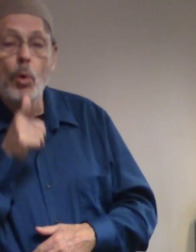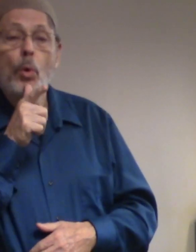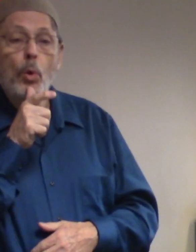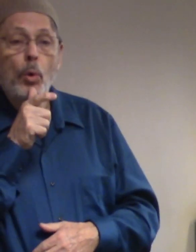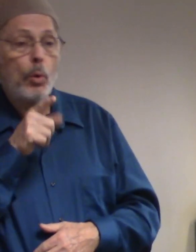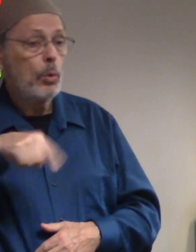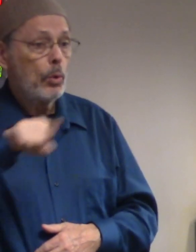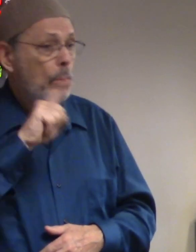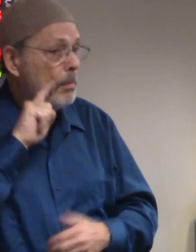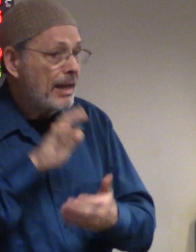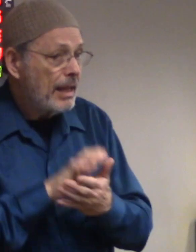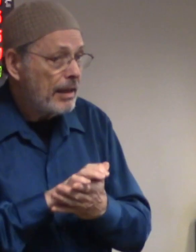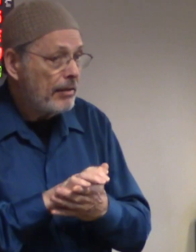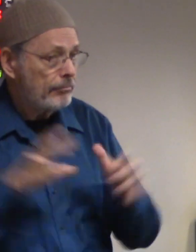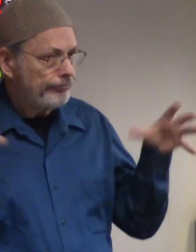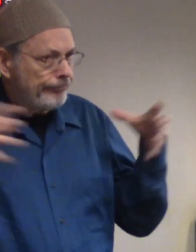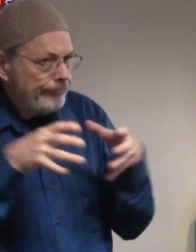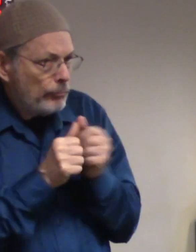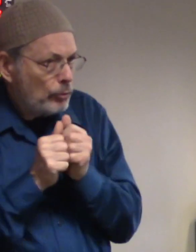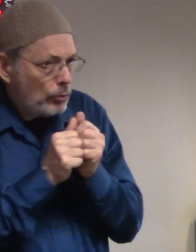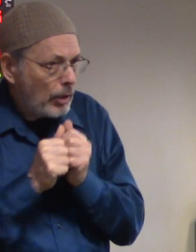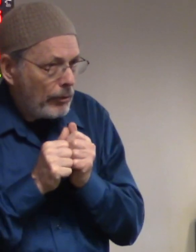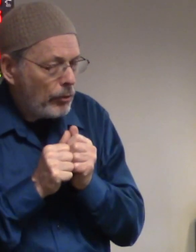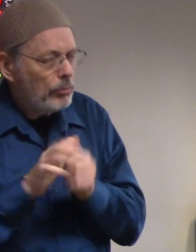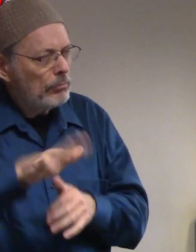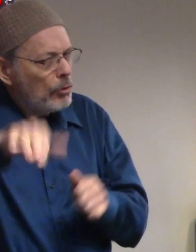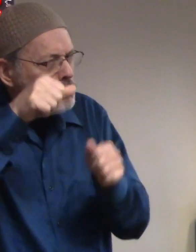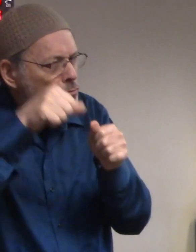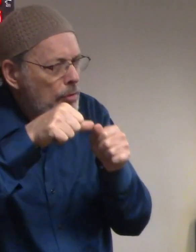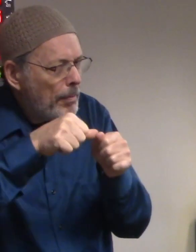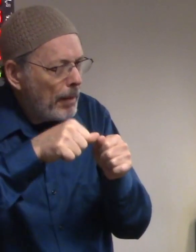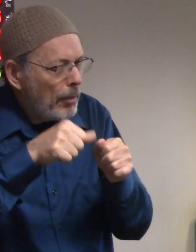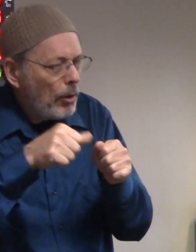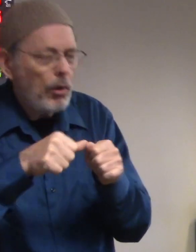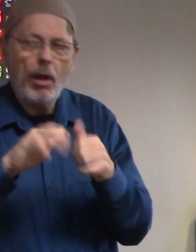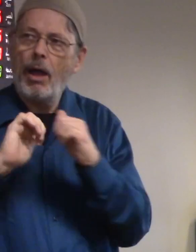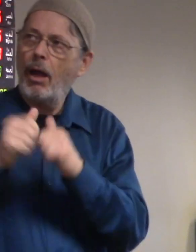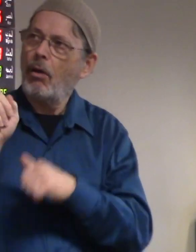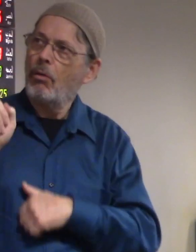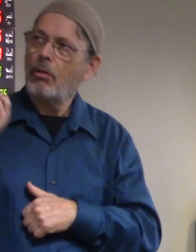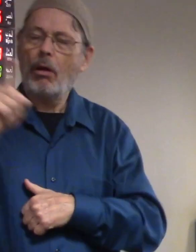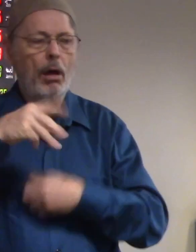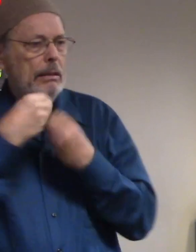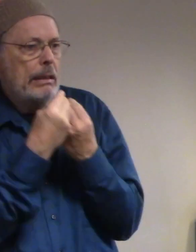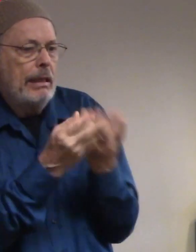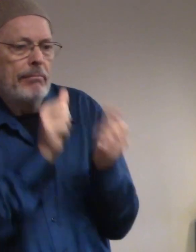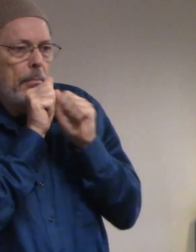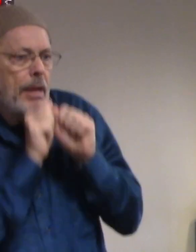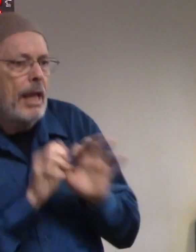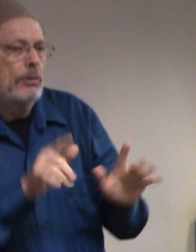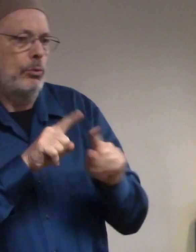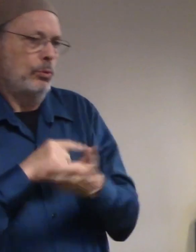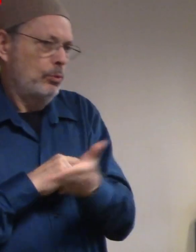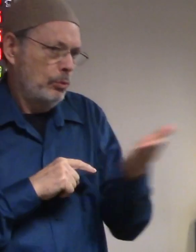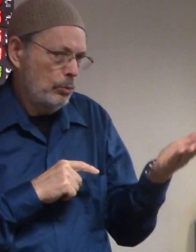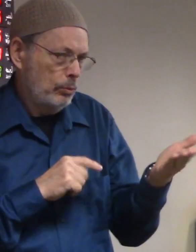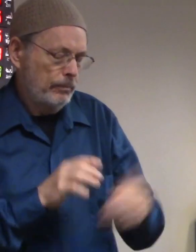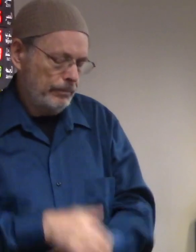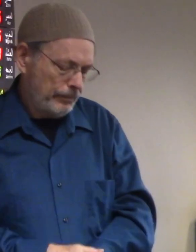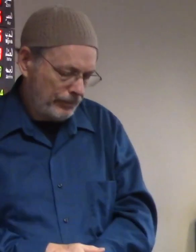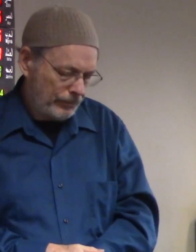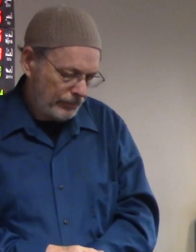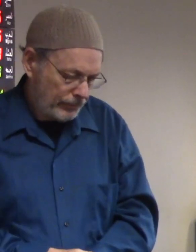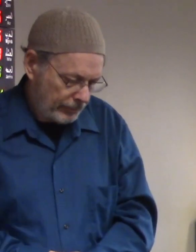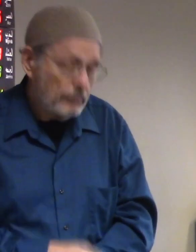believe, jami'an, together, remember the ni'mat, the blessings of Allah subhanahu wa ta'ala upon you.